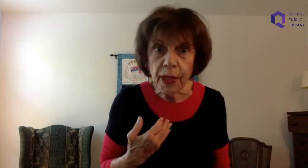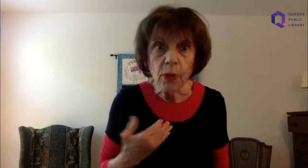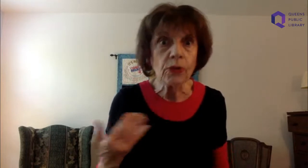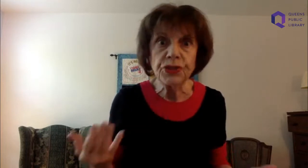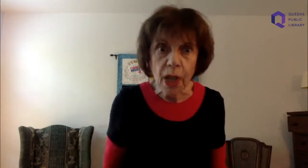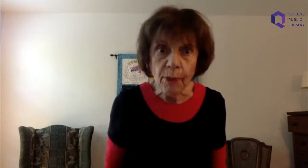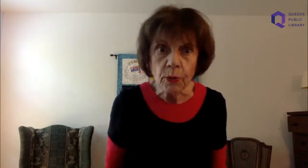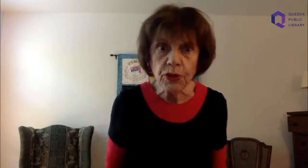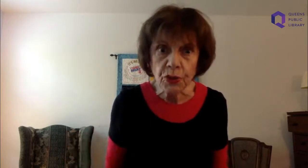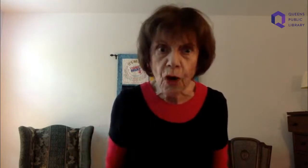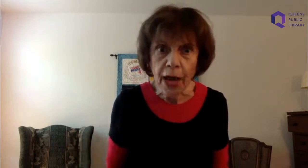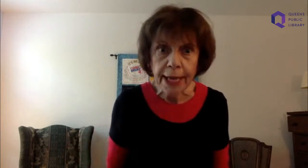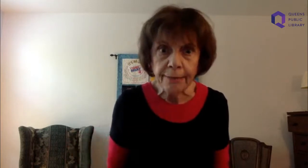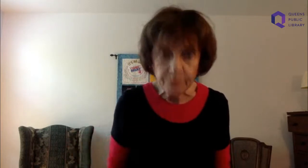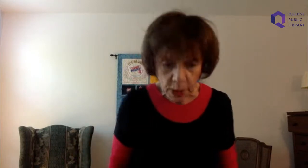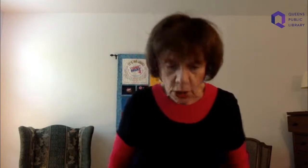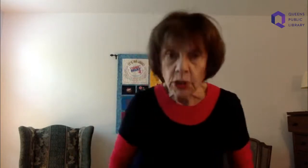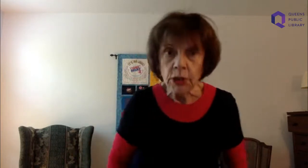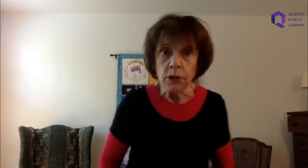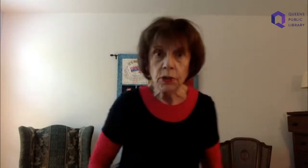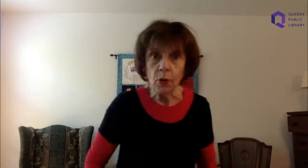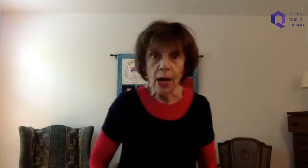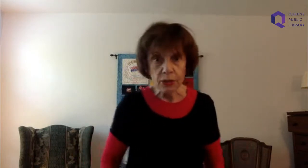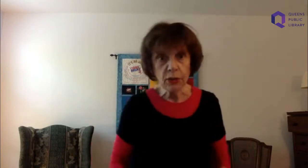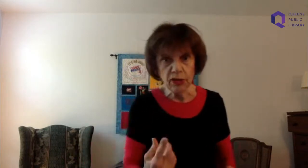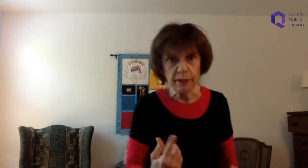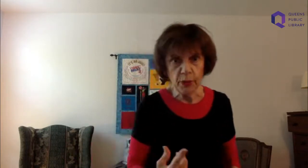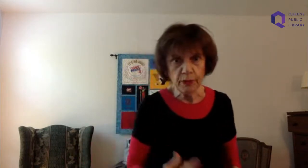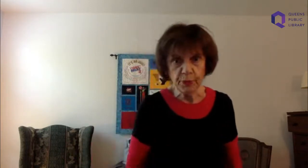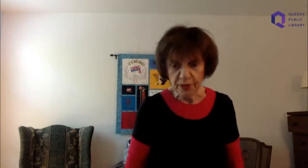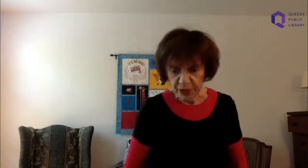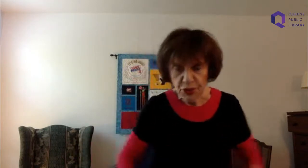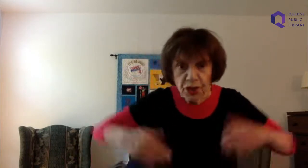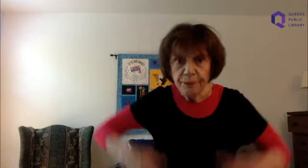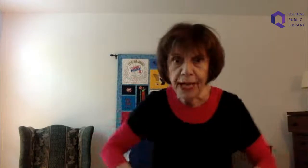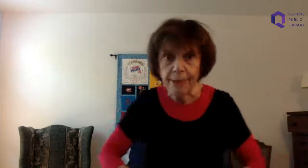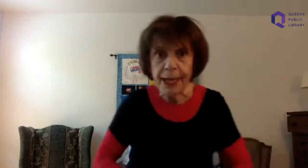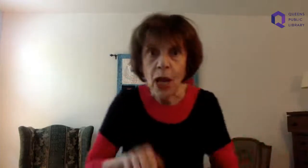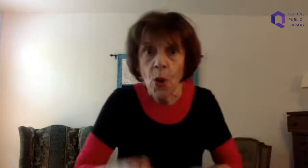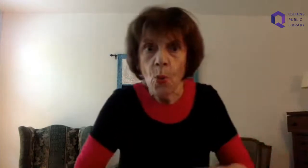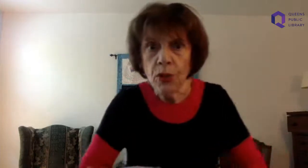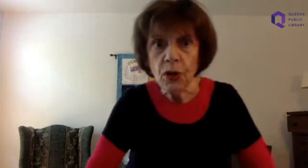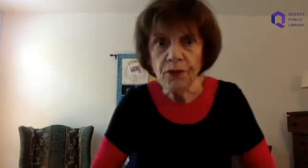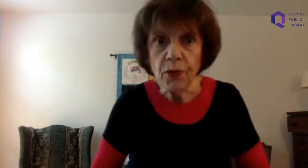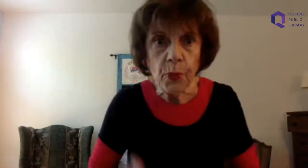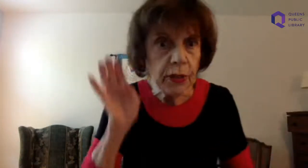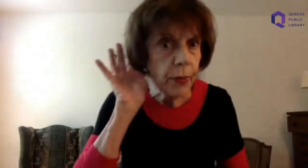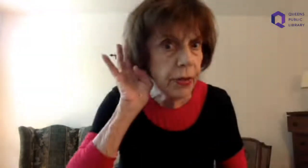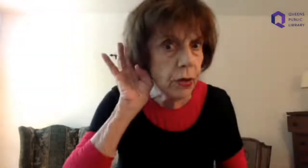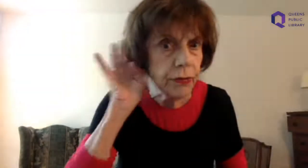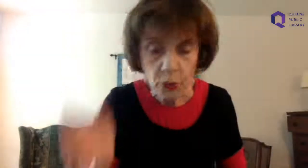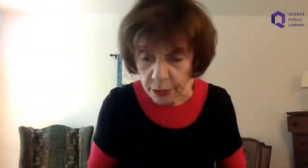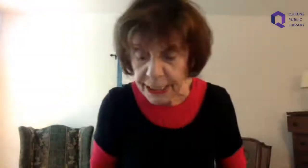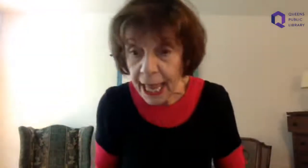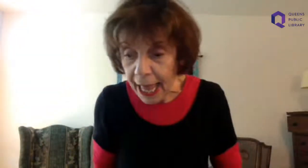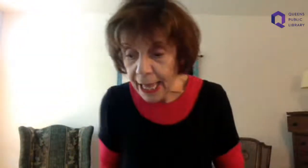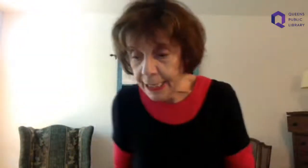Something or someone was crying. So I told him the boy was brave. He jumped out of bed. Walked over the window where he heard the noise, and